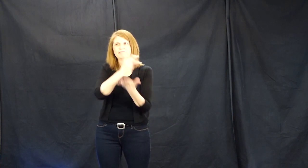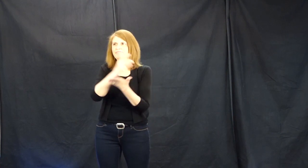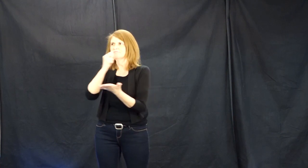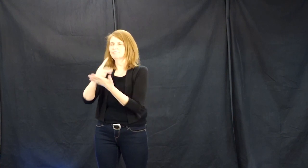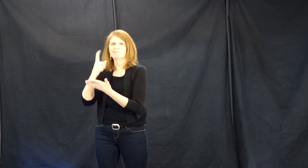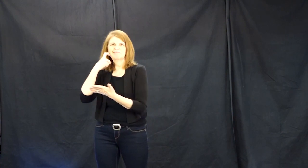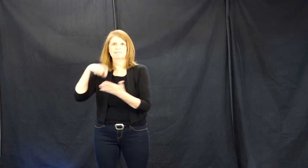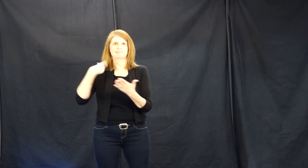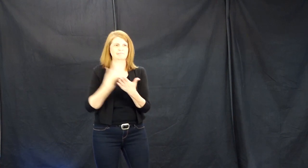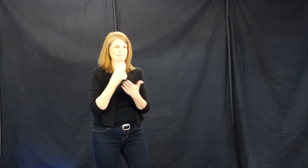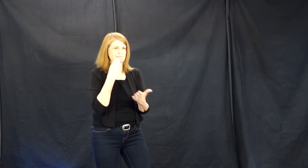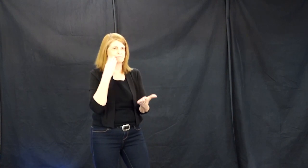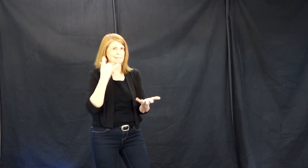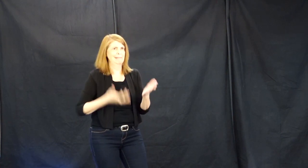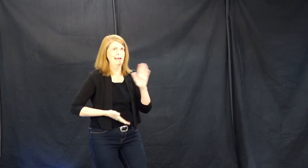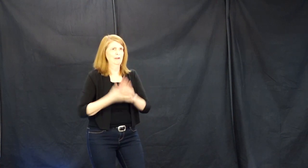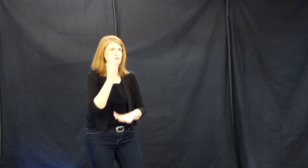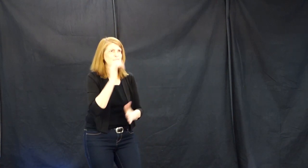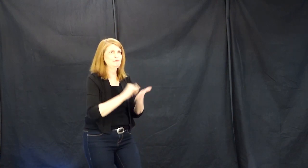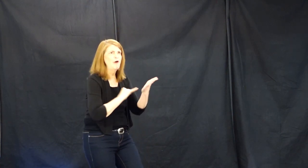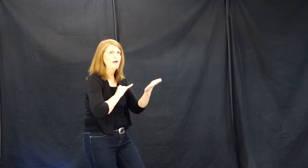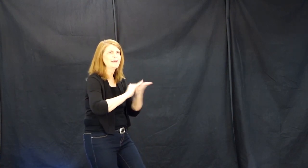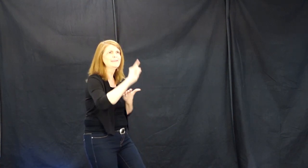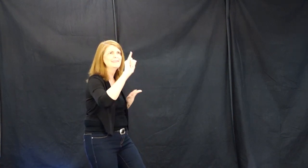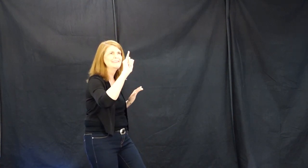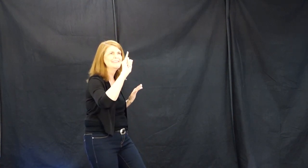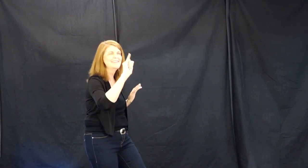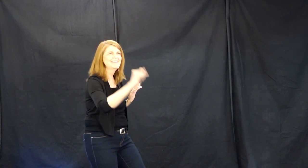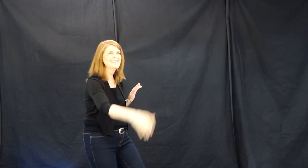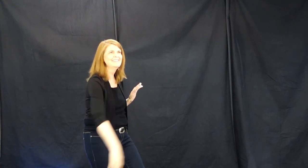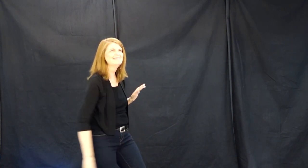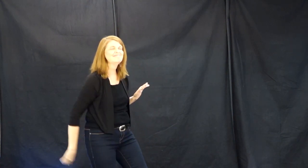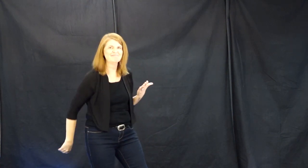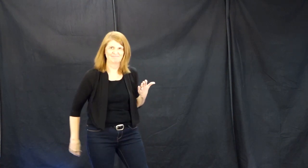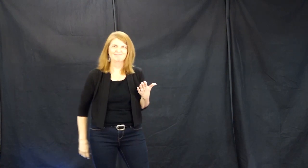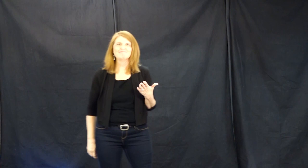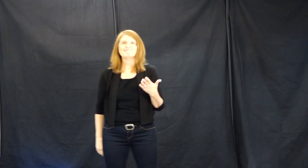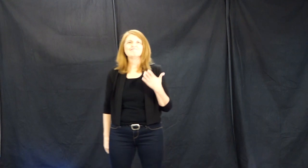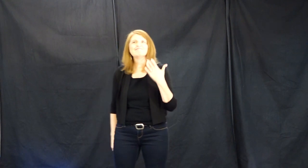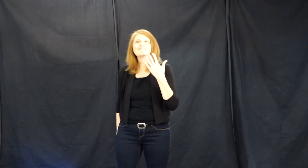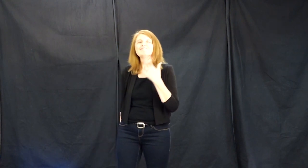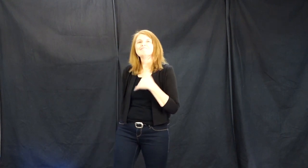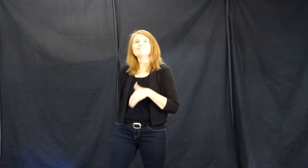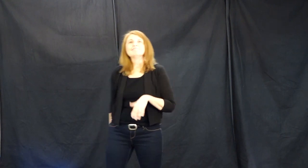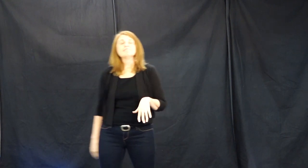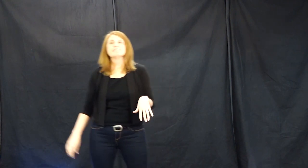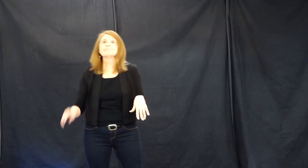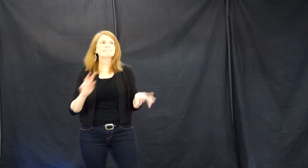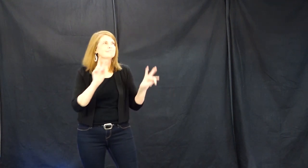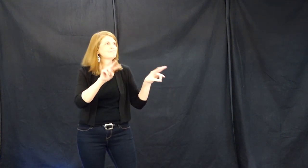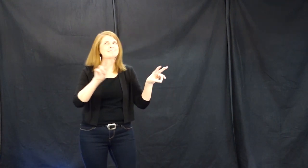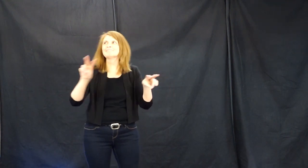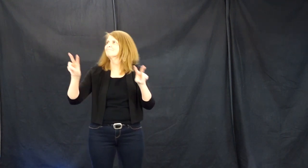and now I'm headed up to New York. Headed to New York, headed to New York. Looking at the rolling fields, I